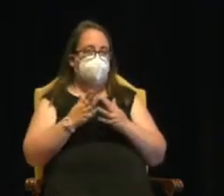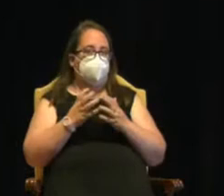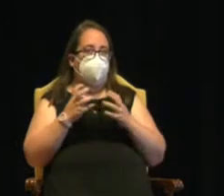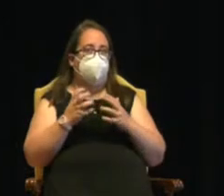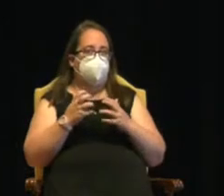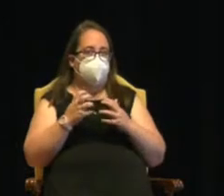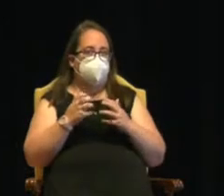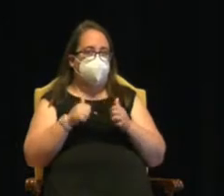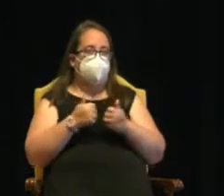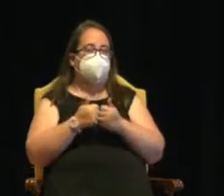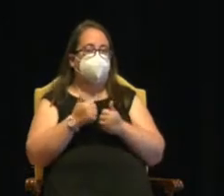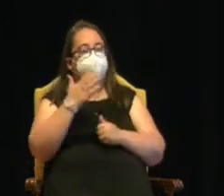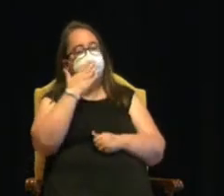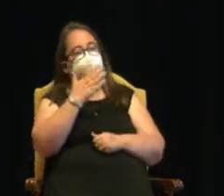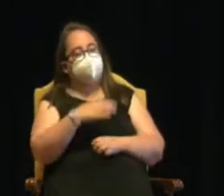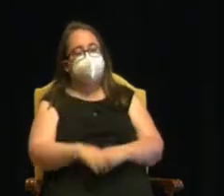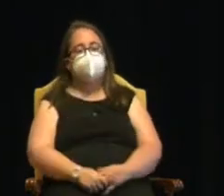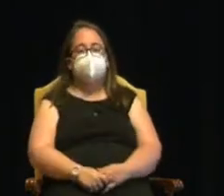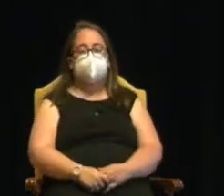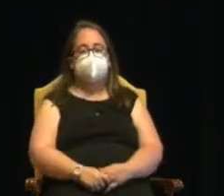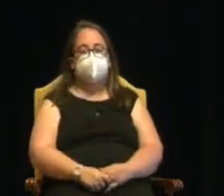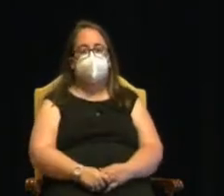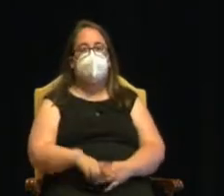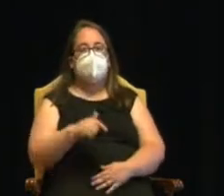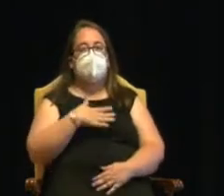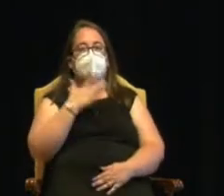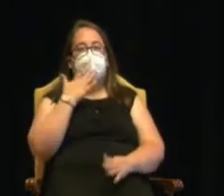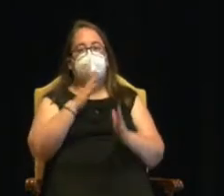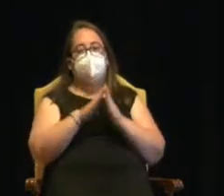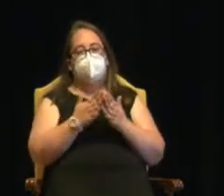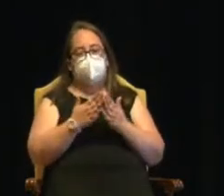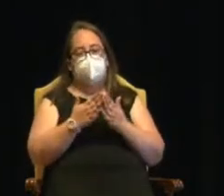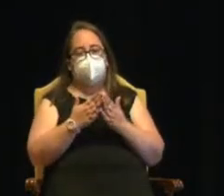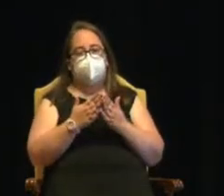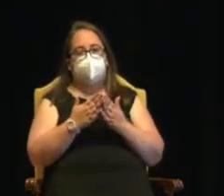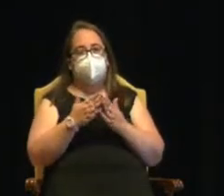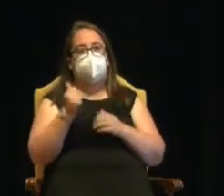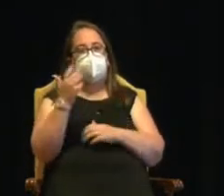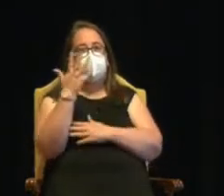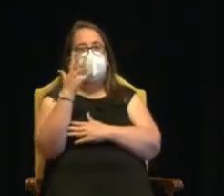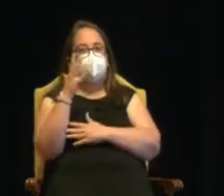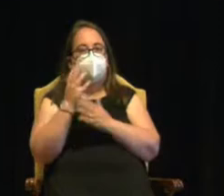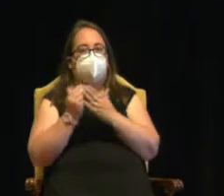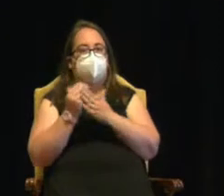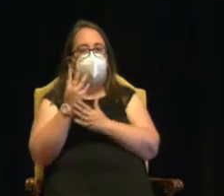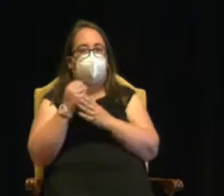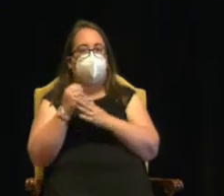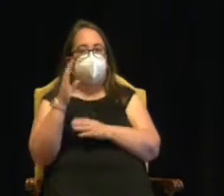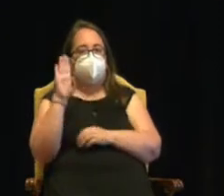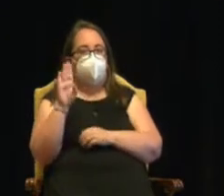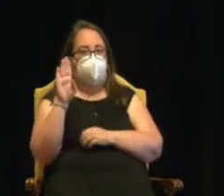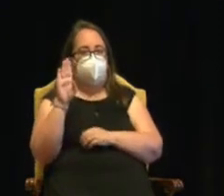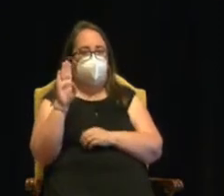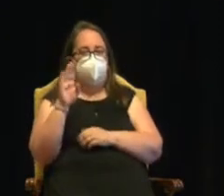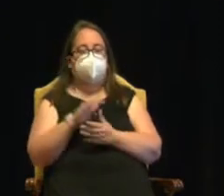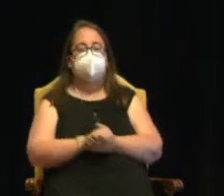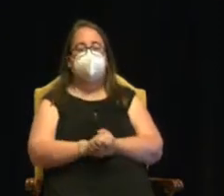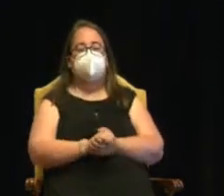difficult stuff. Thank you. One of my favorite books of all time is A Tree Grows in Brooklyn, which I actually think doesn't